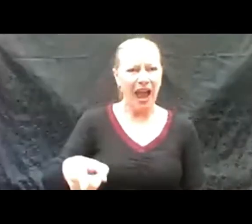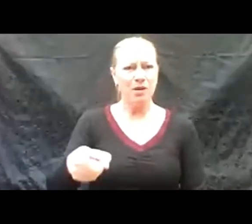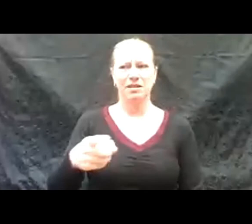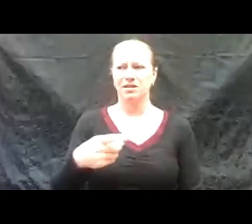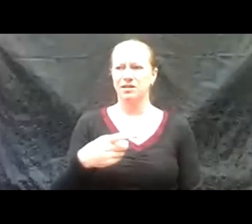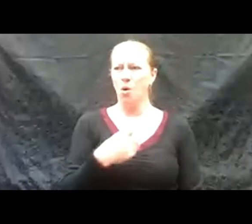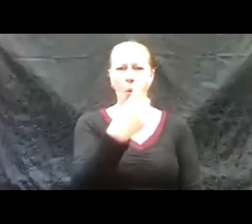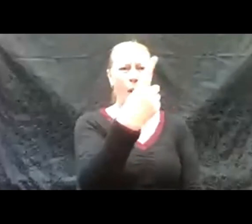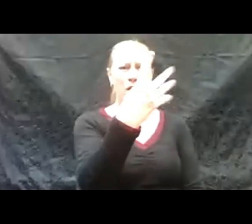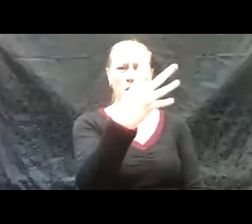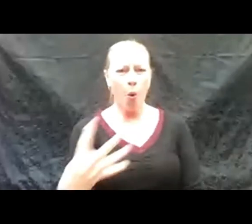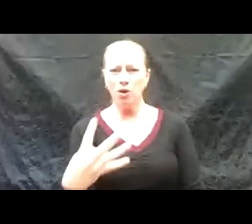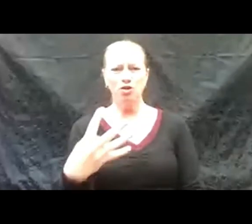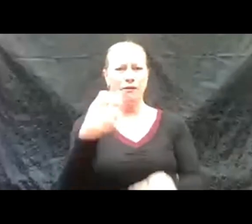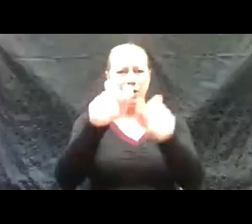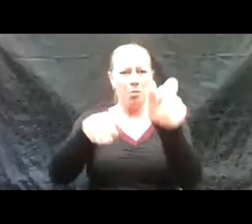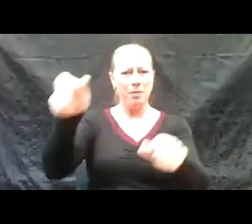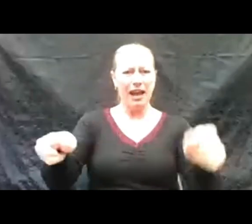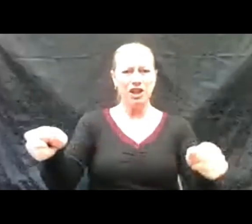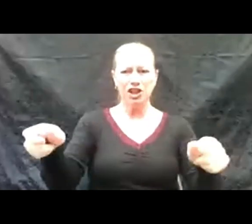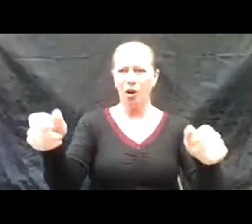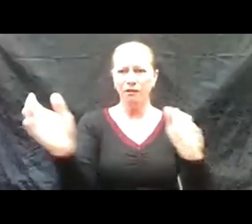of our population. And that's just